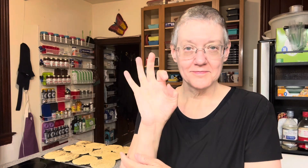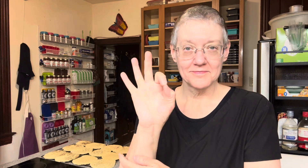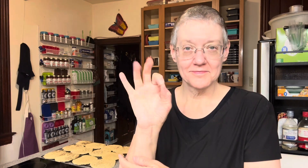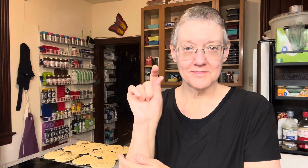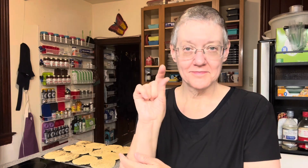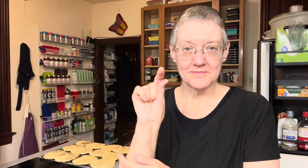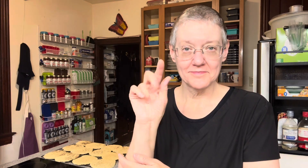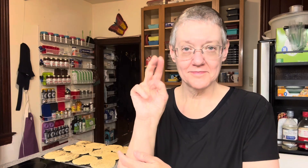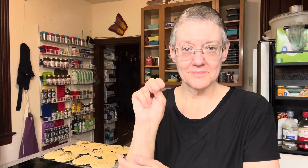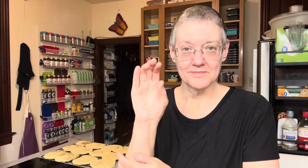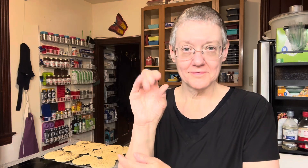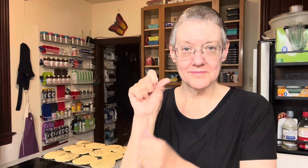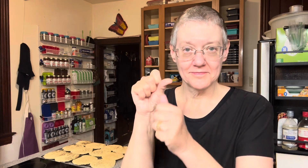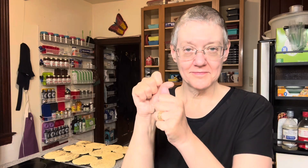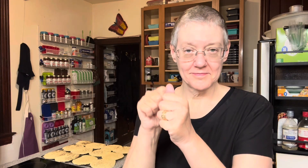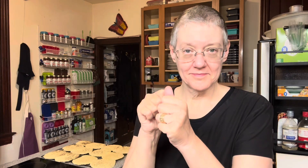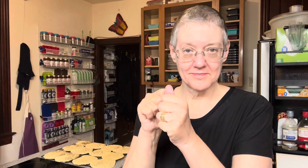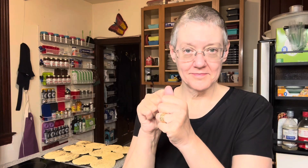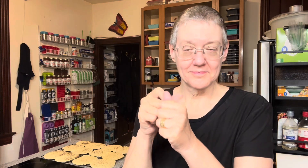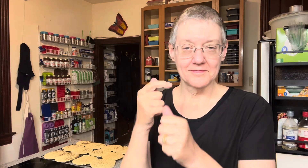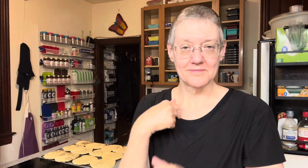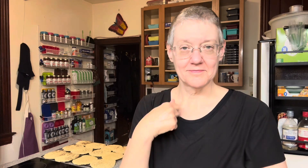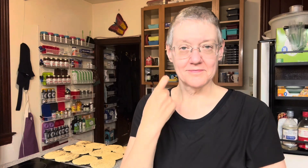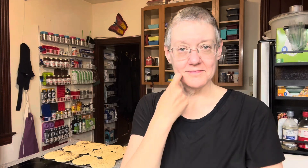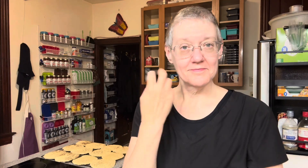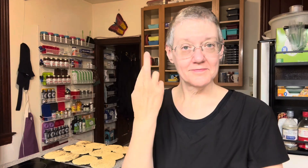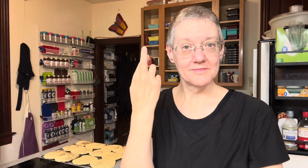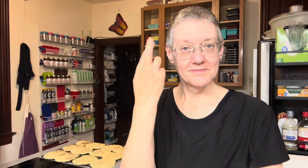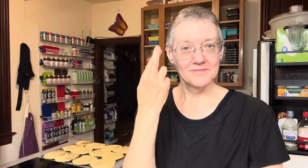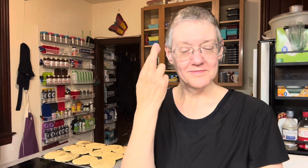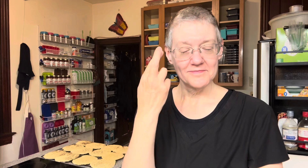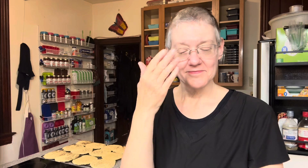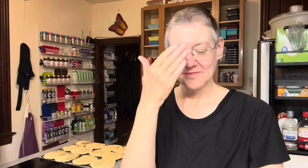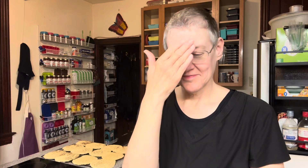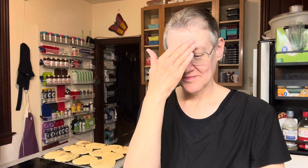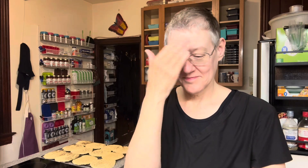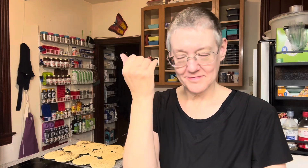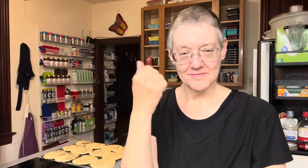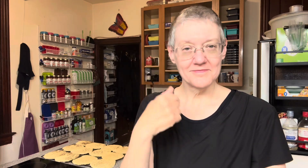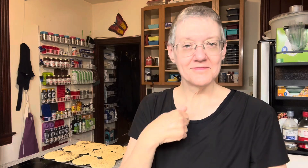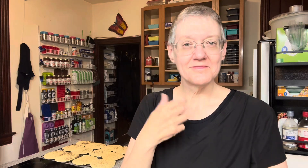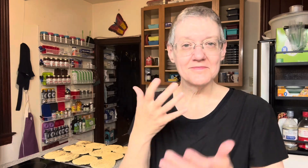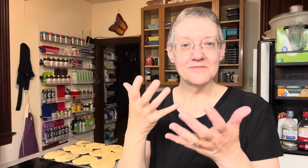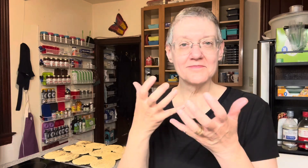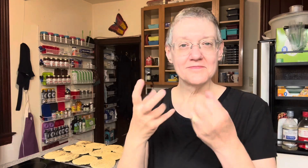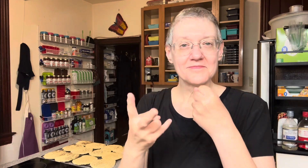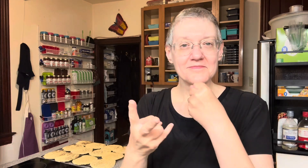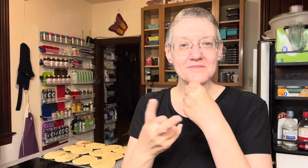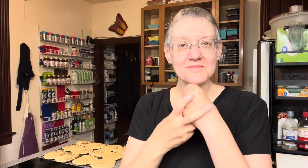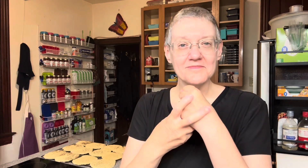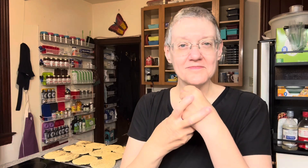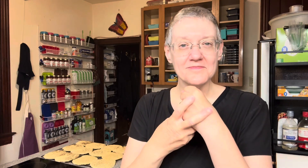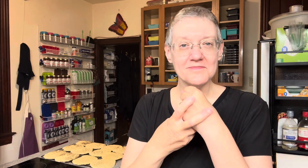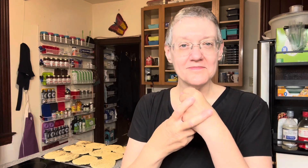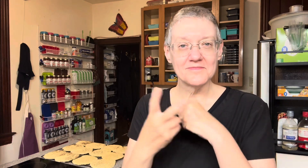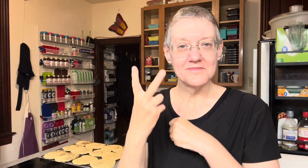They made 12 tortillas at 4.9 grams of net carbs each. Just realized, forgot I was going to save a